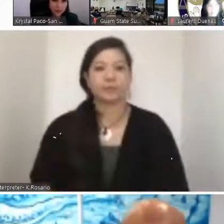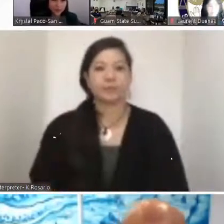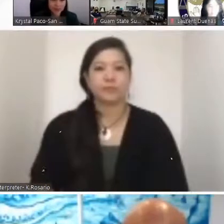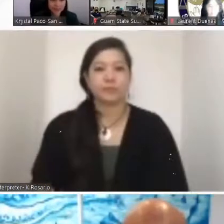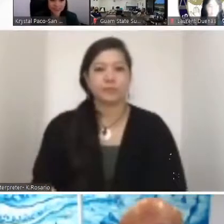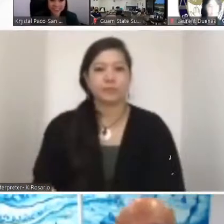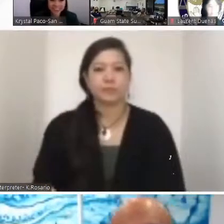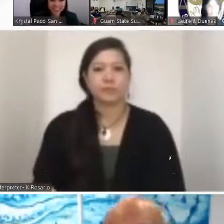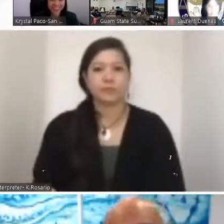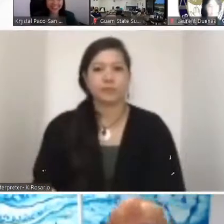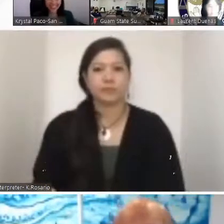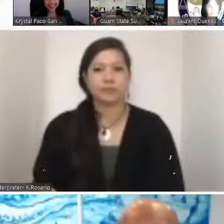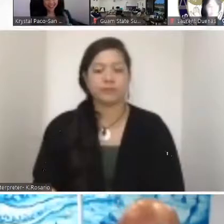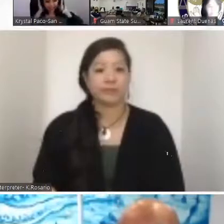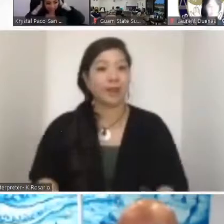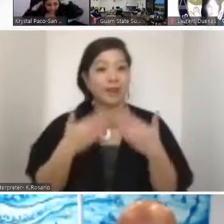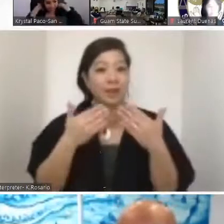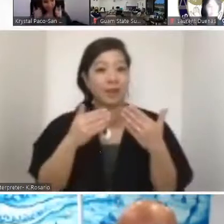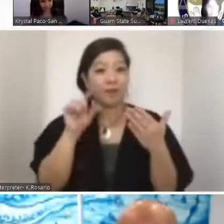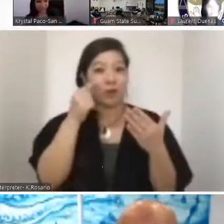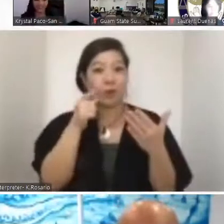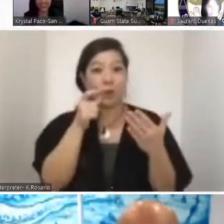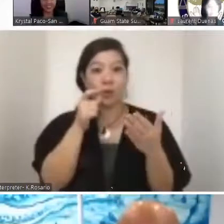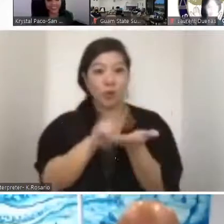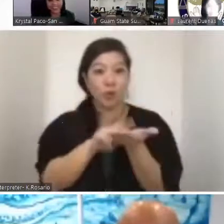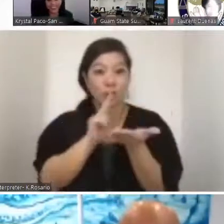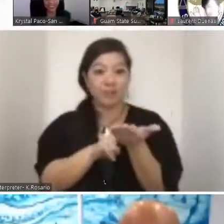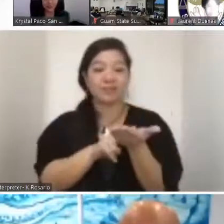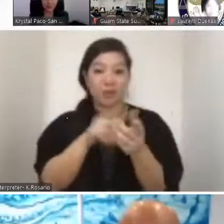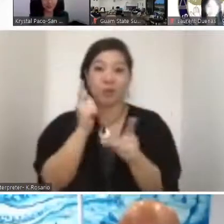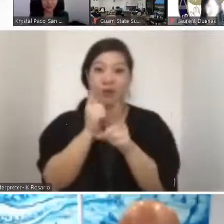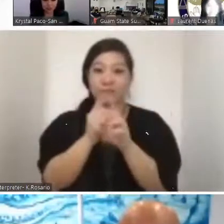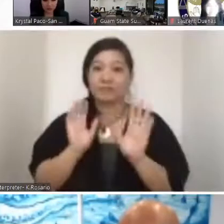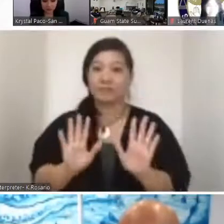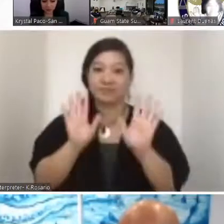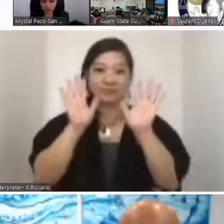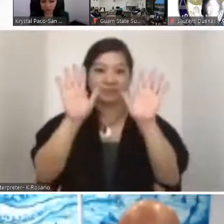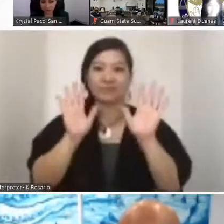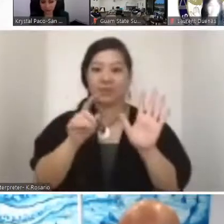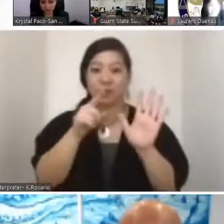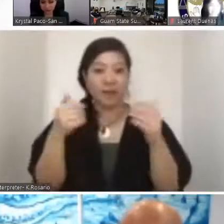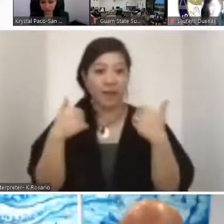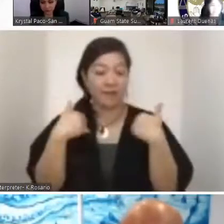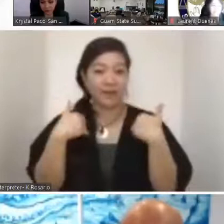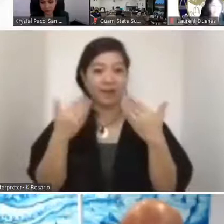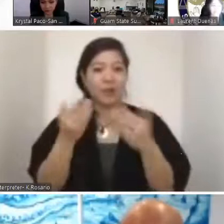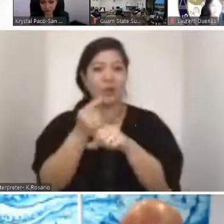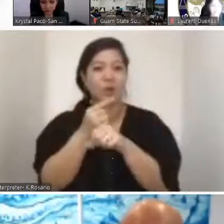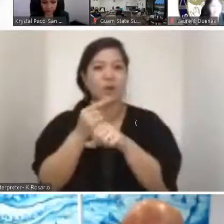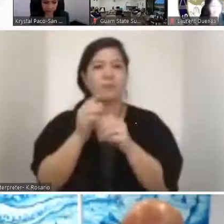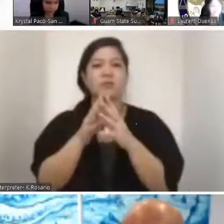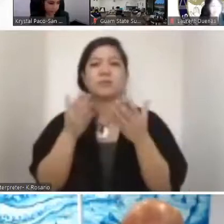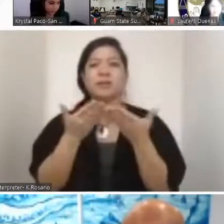all are also very lucky to have a governor who is a nurse. And that's just amazing that you have that there in Guam. So many assets